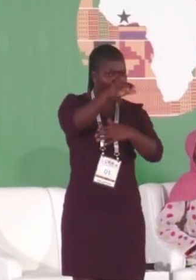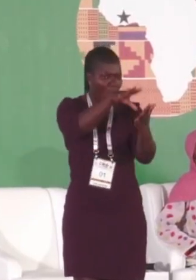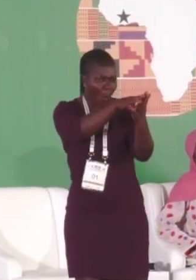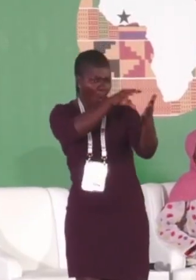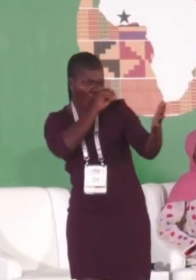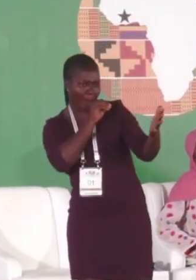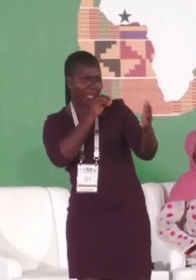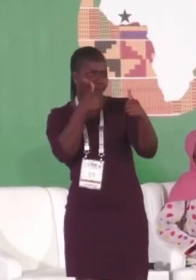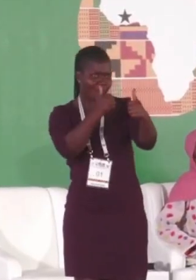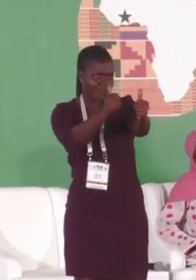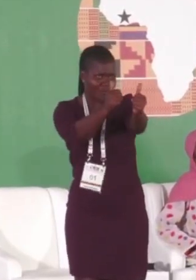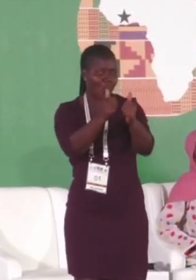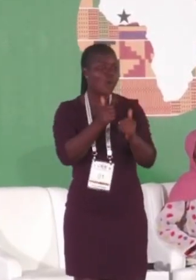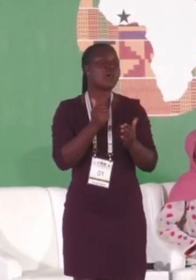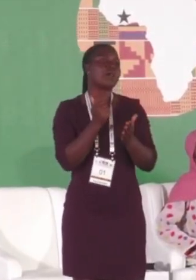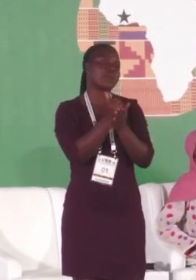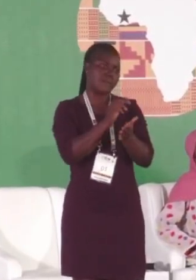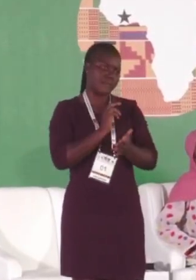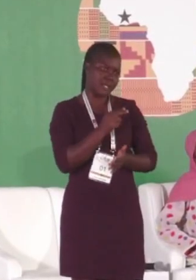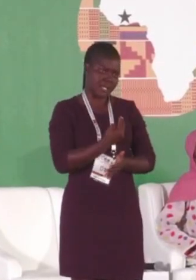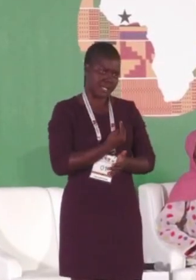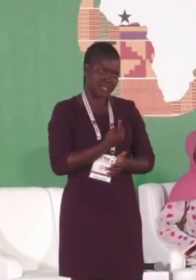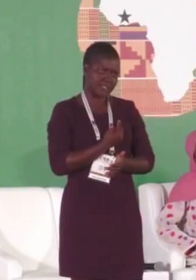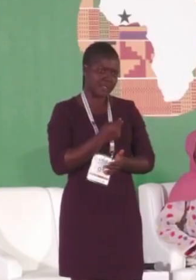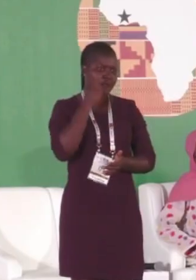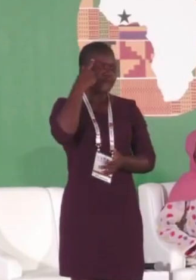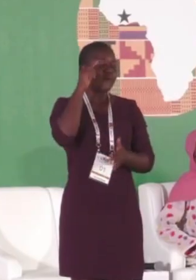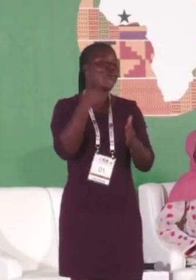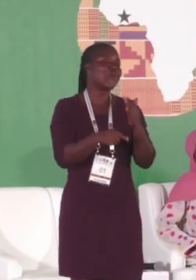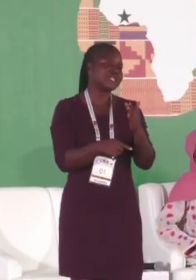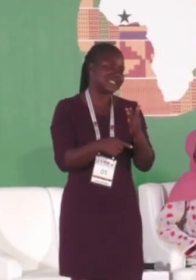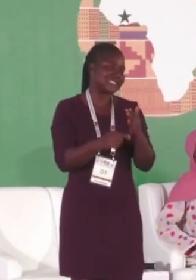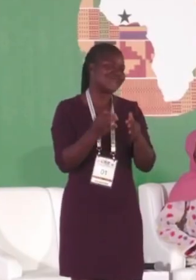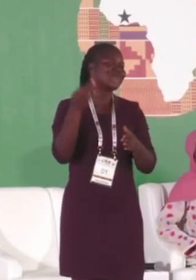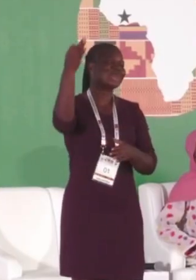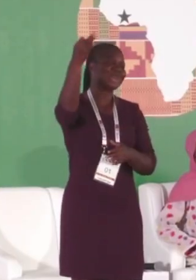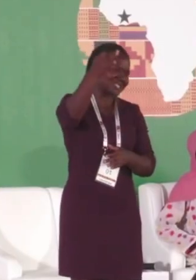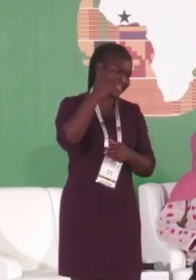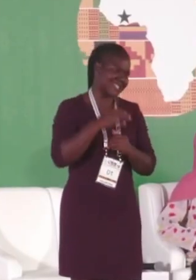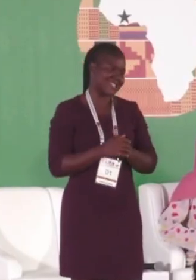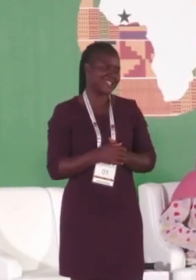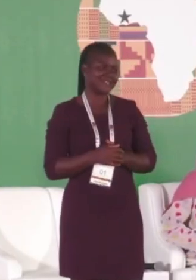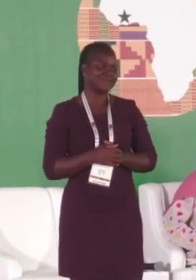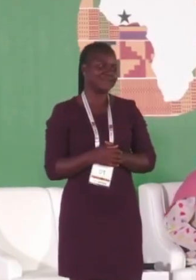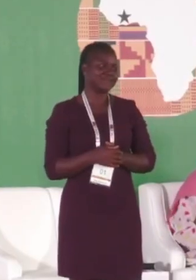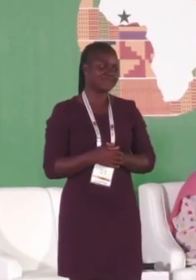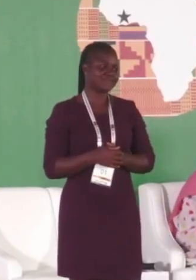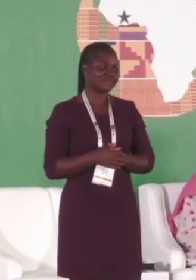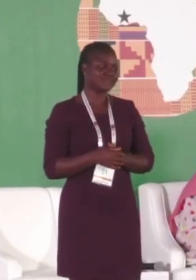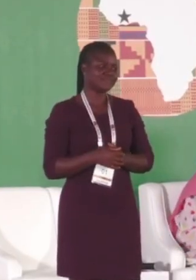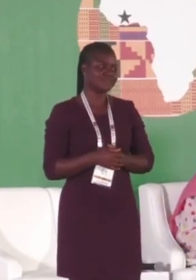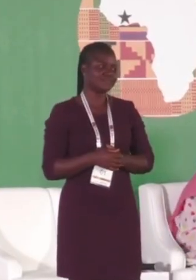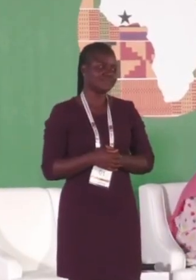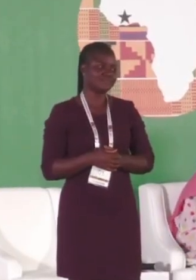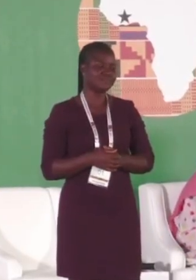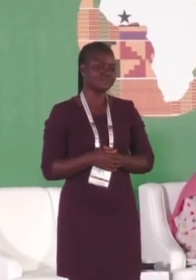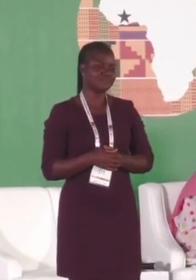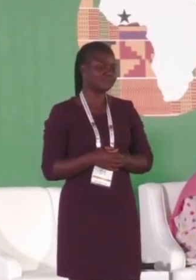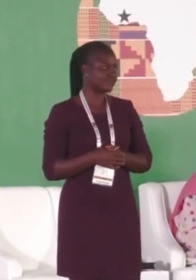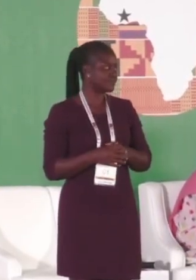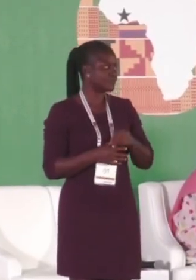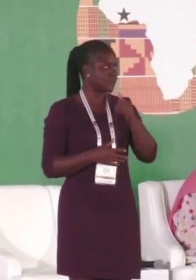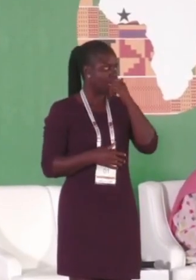it will help us for emergency situations. Thank you. Thank you.